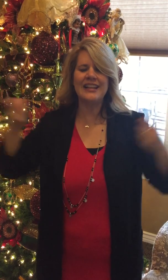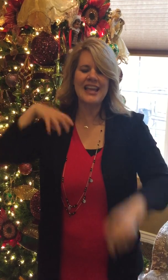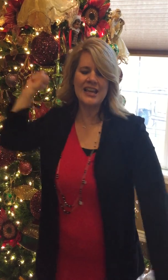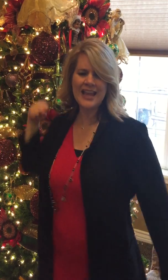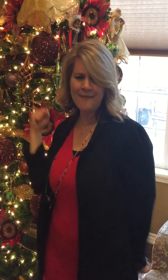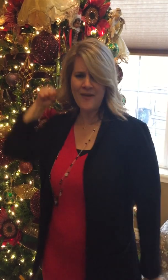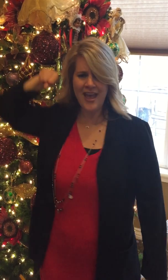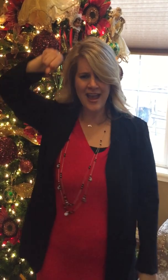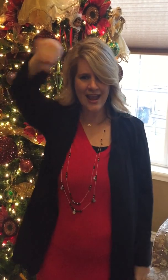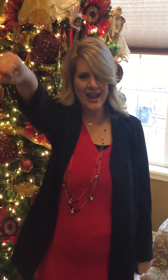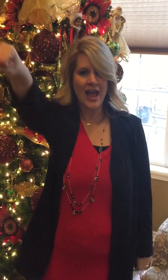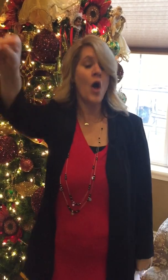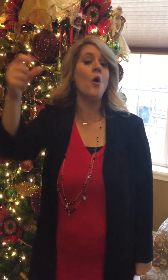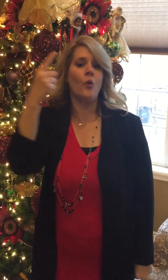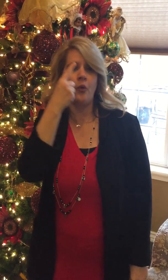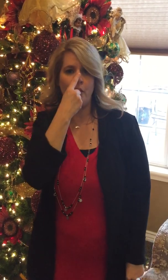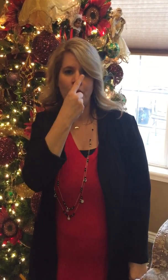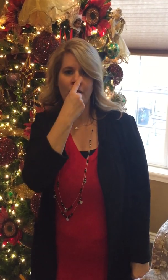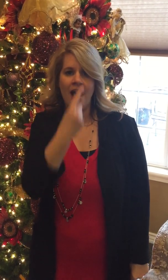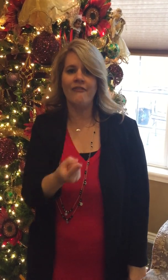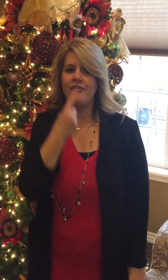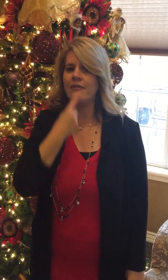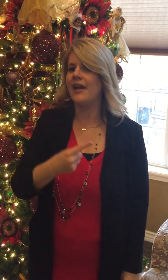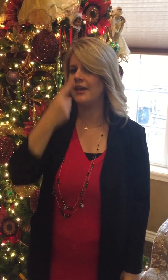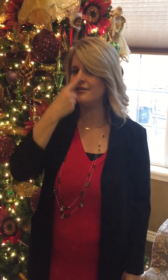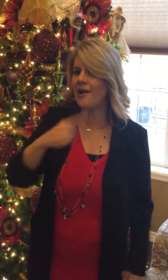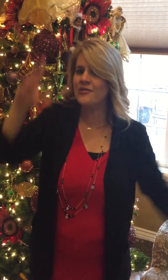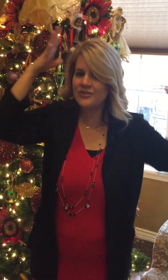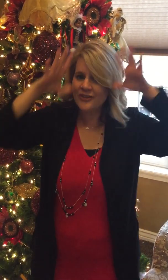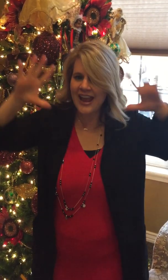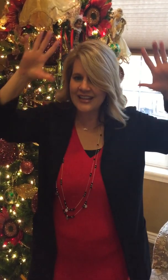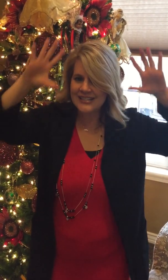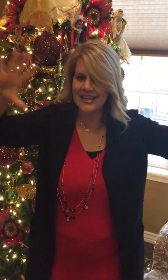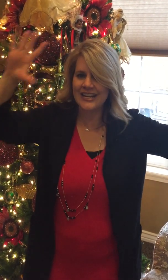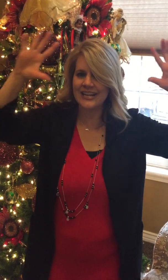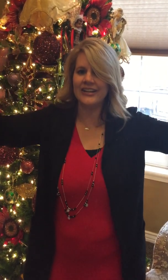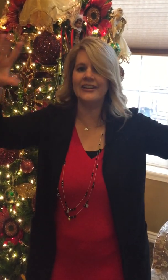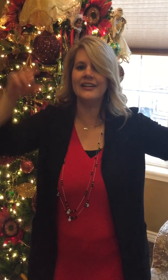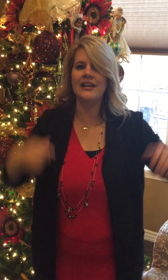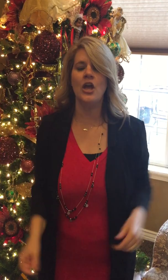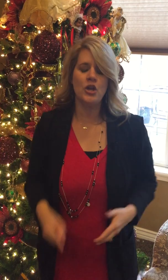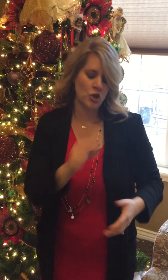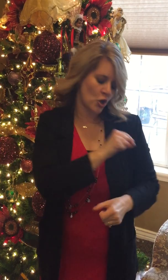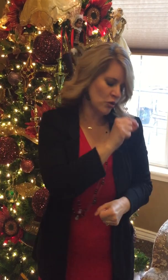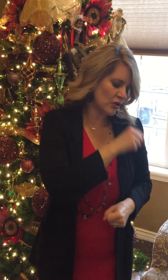glee, "Yippee! Rudolph the red-nosed reindeer,